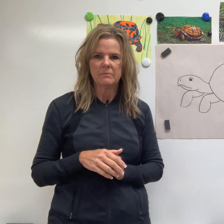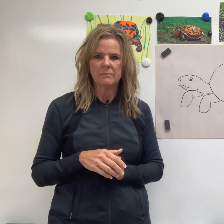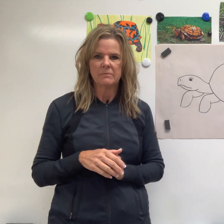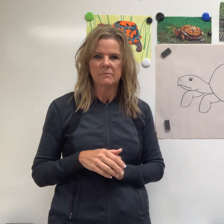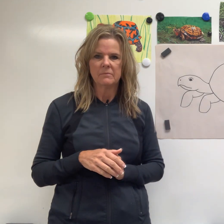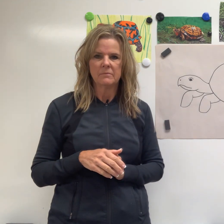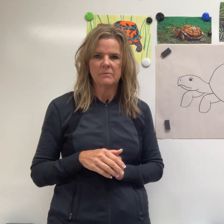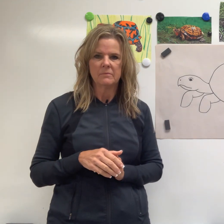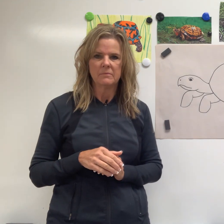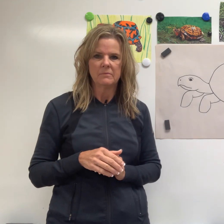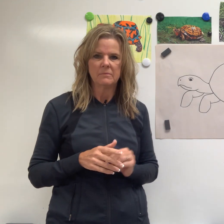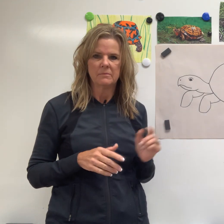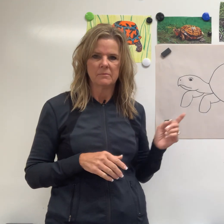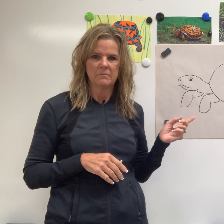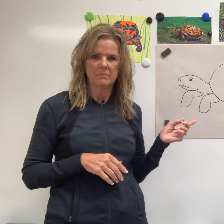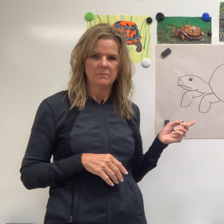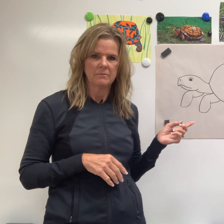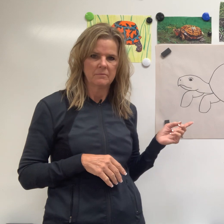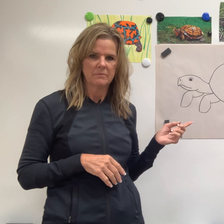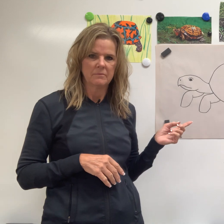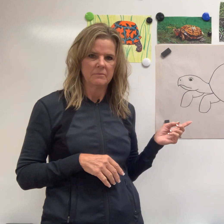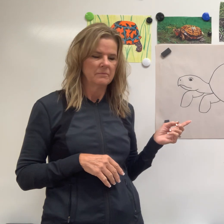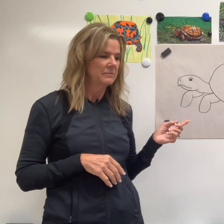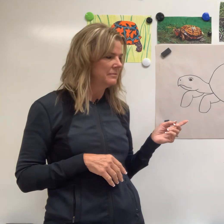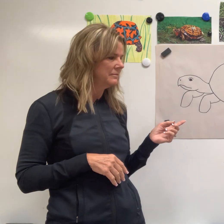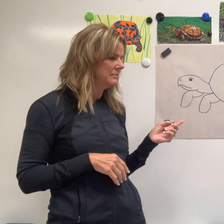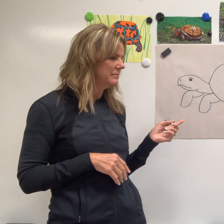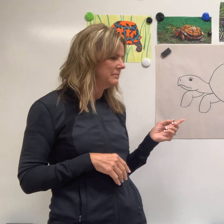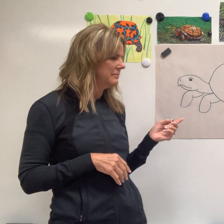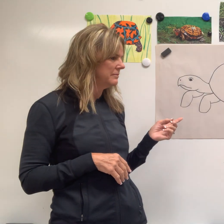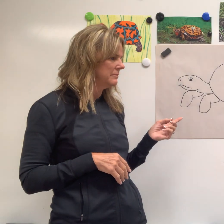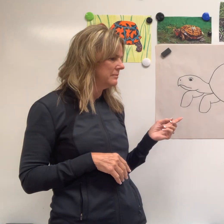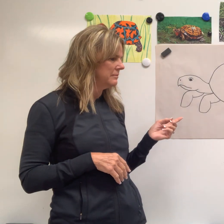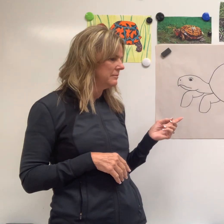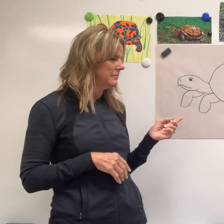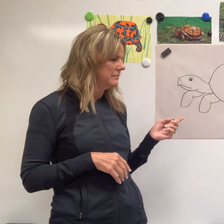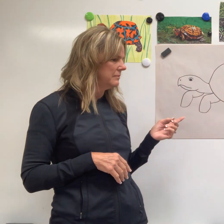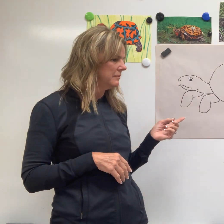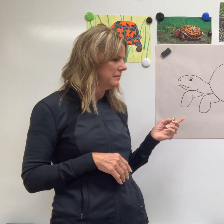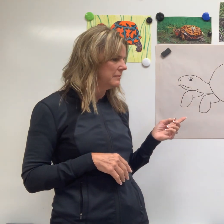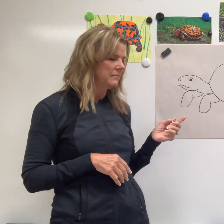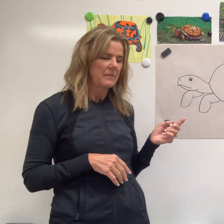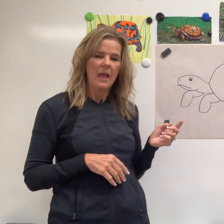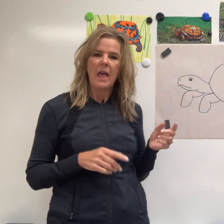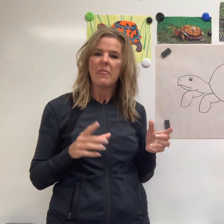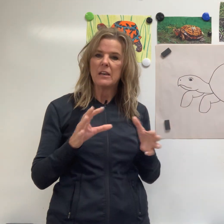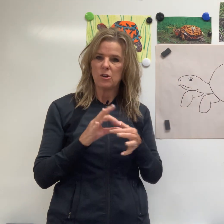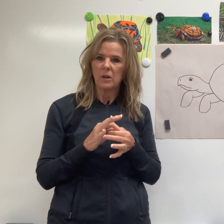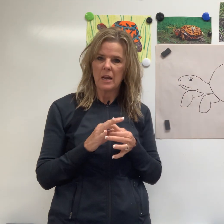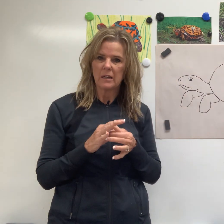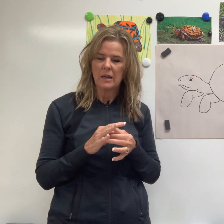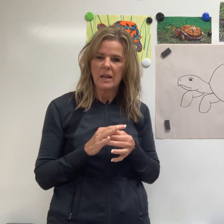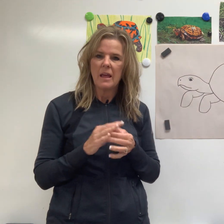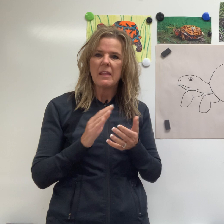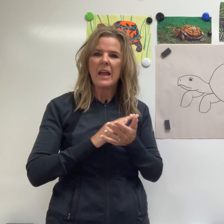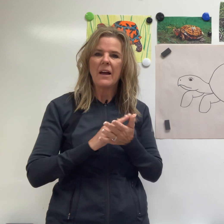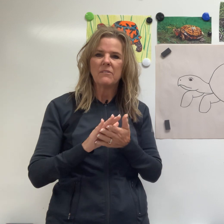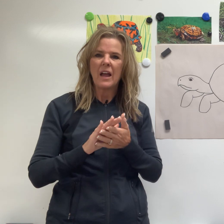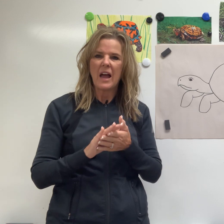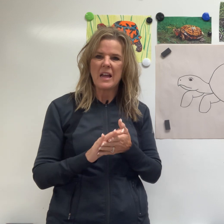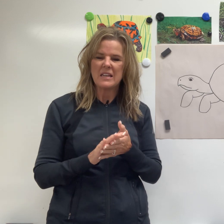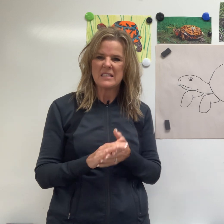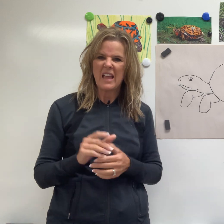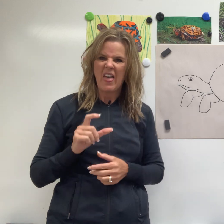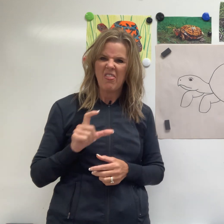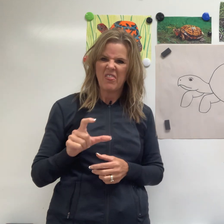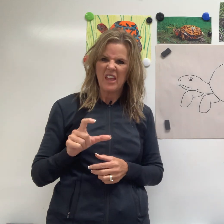back, and then slant it forward. And then we're gonna make it touch. Now they have nice, thick,